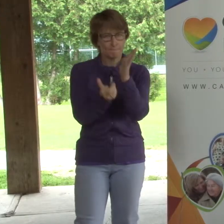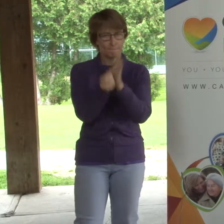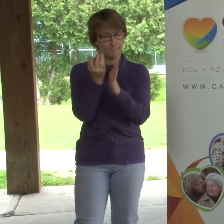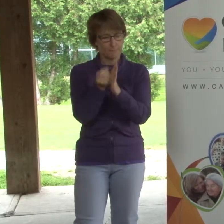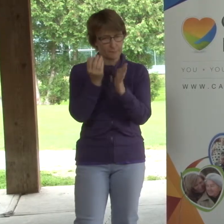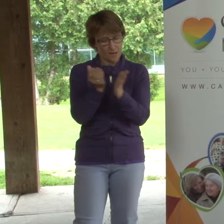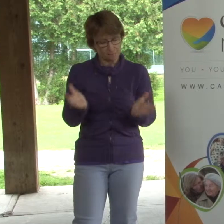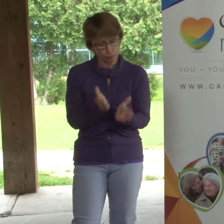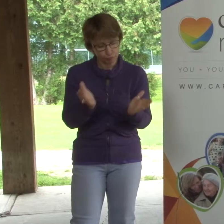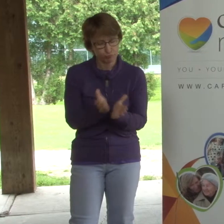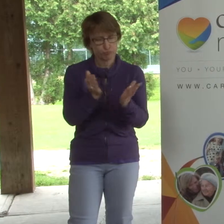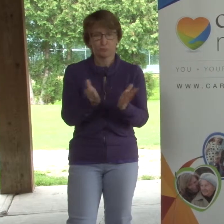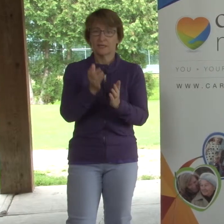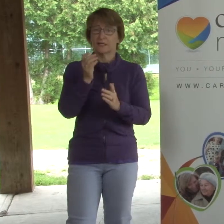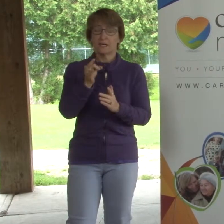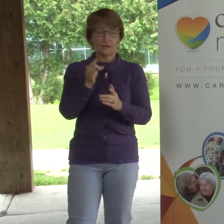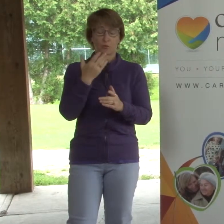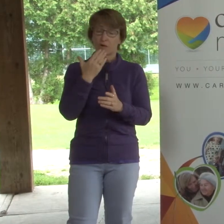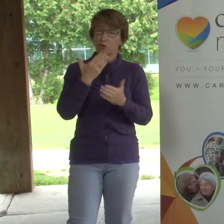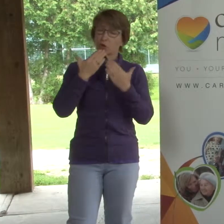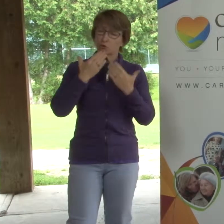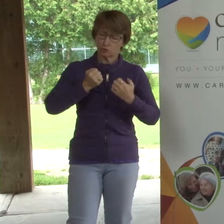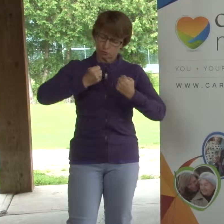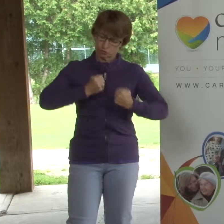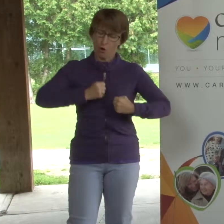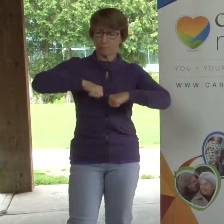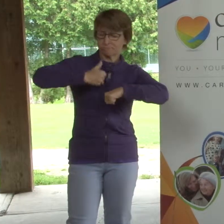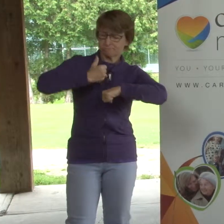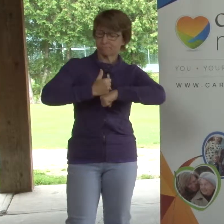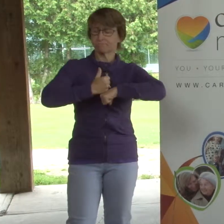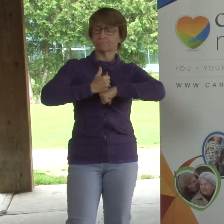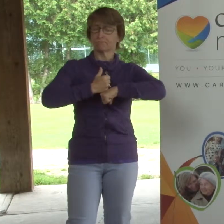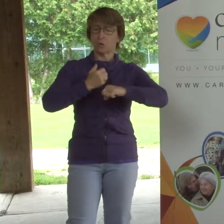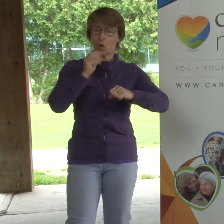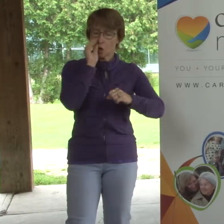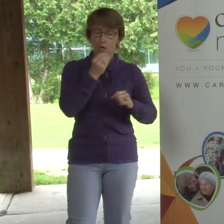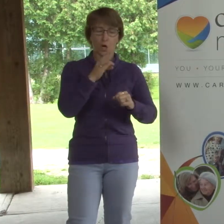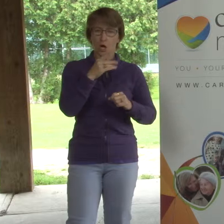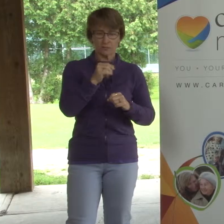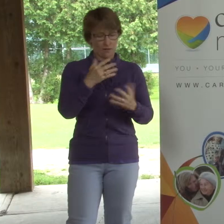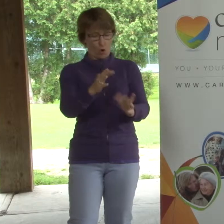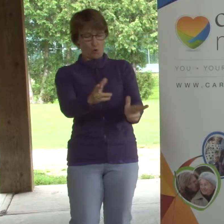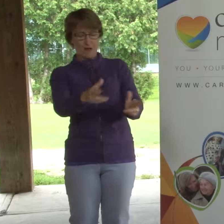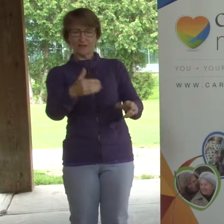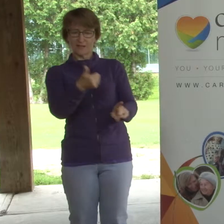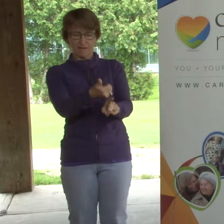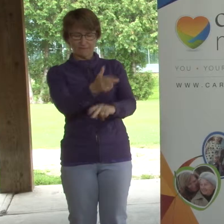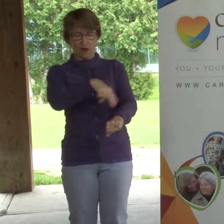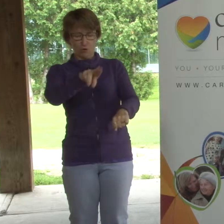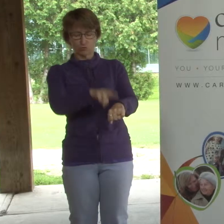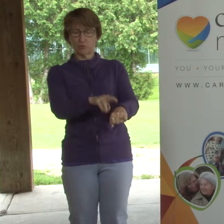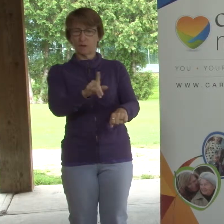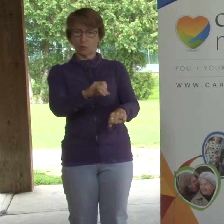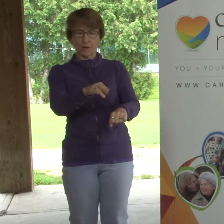in your garden. If you have a well-established garden, mycorrhizae are in there normally.